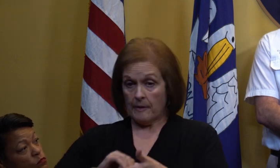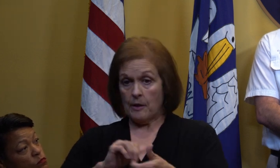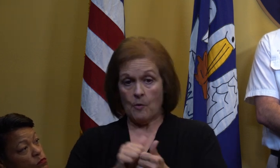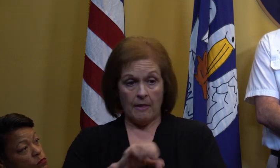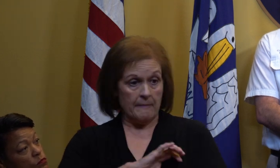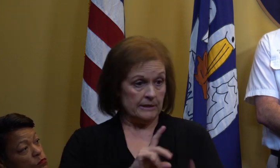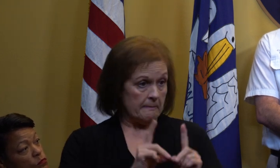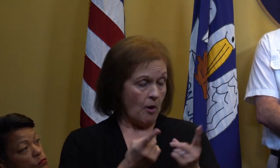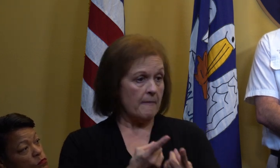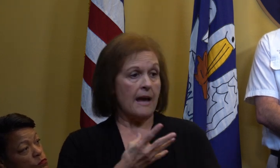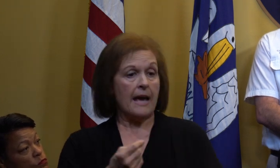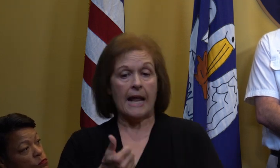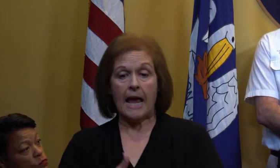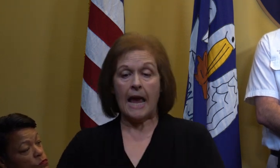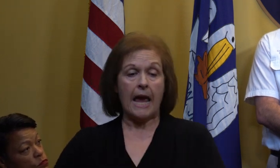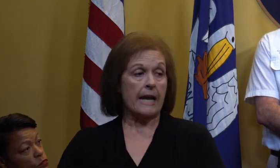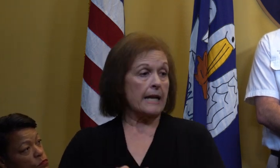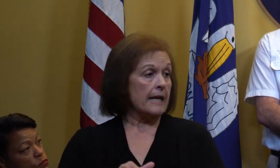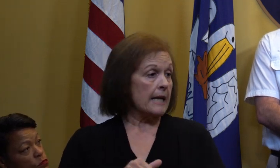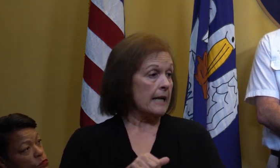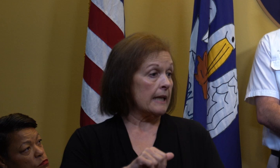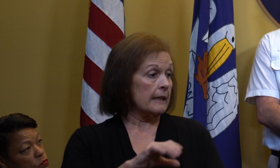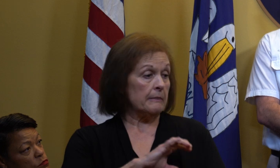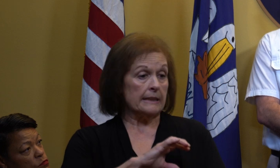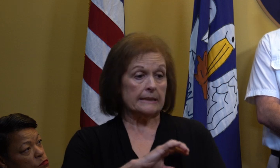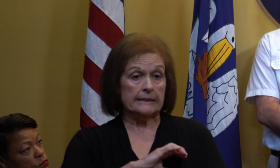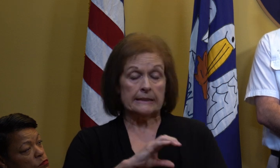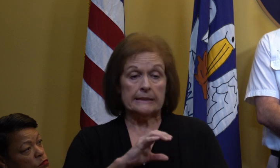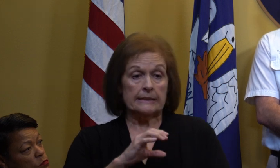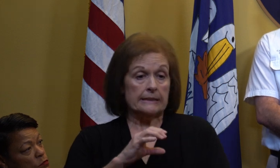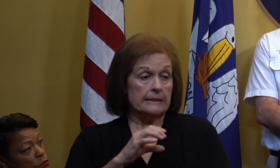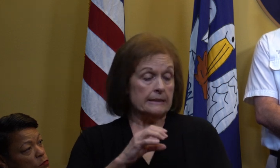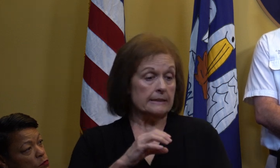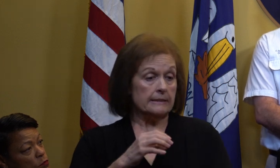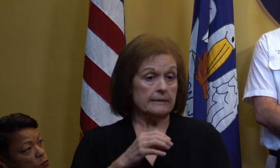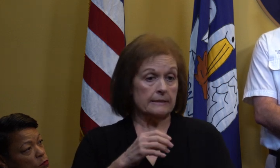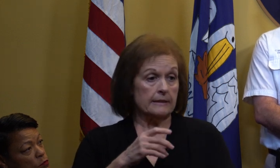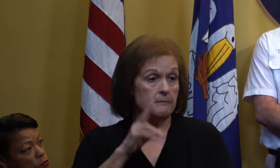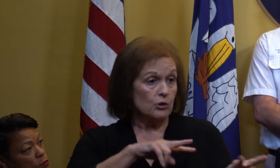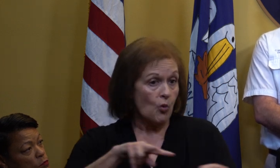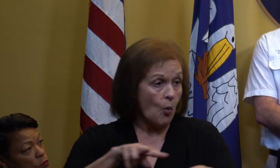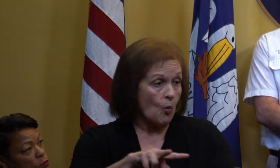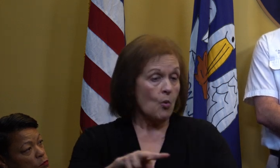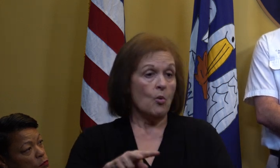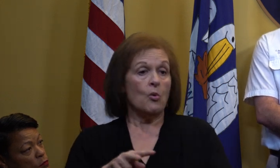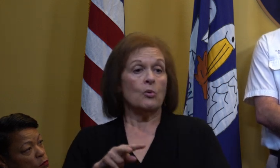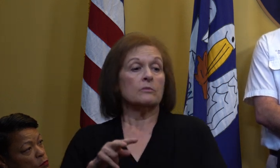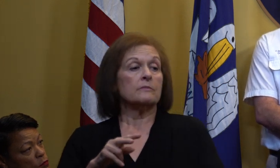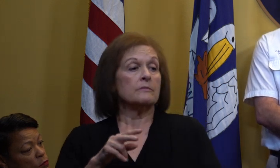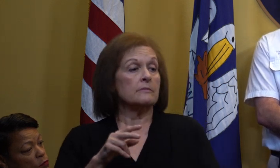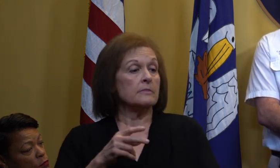NOPD and to provide any deputies to the New Orleans Police Department's patrol functions once the courts are closed and, of course,